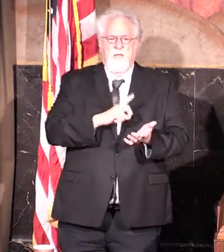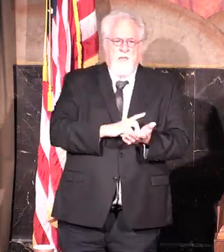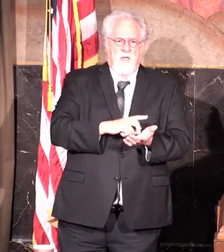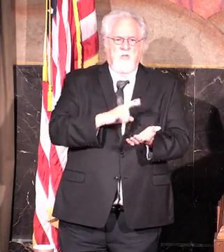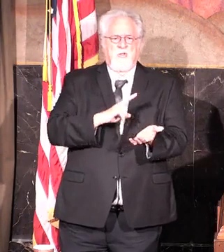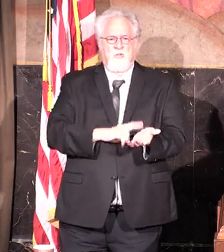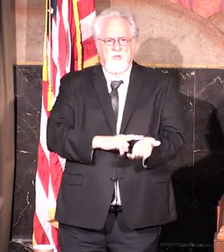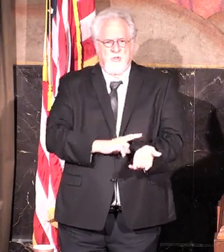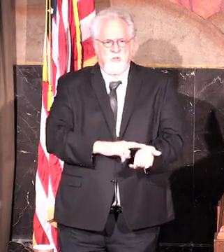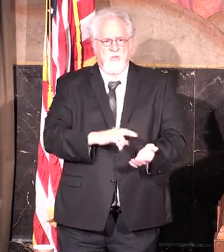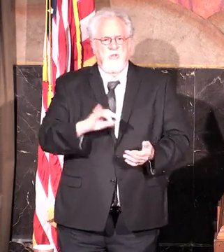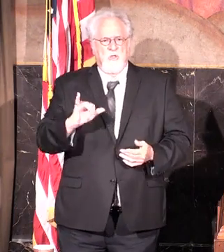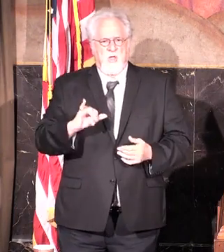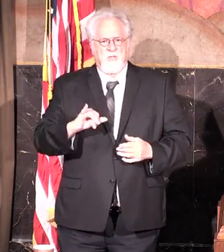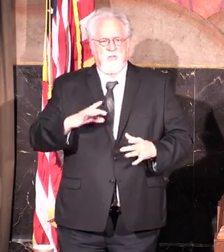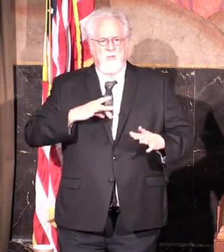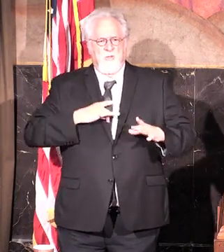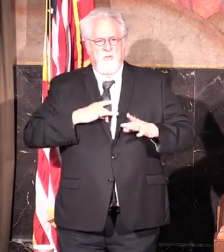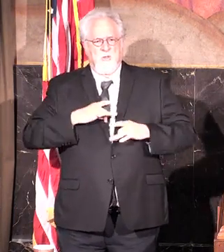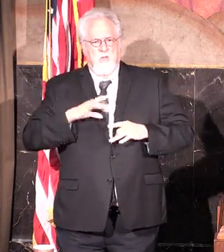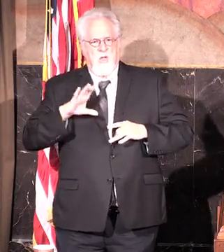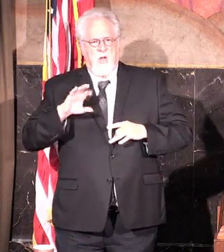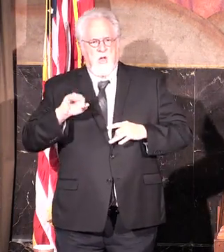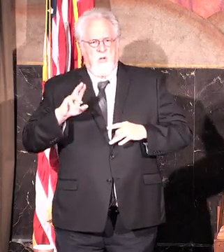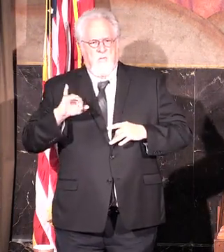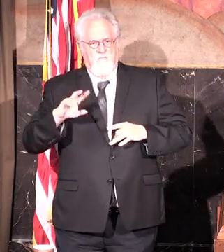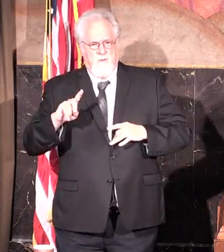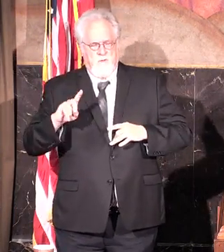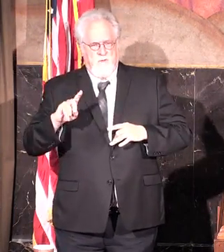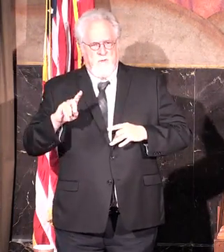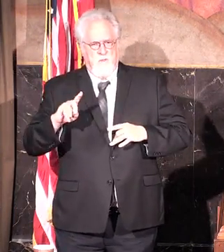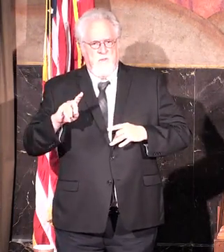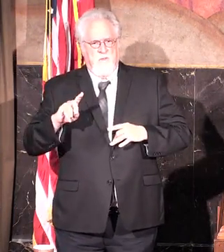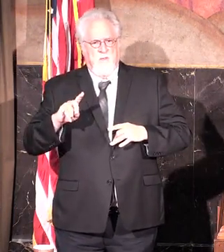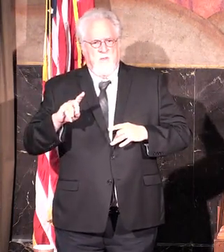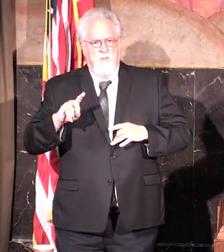also contracting COVID-19, and that is